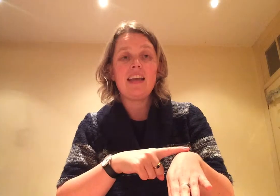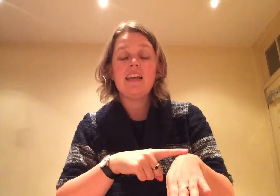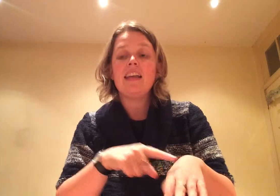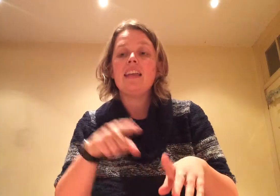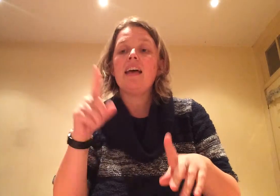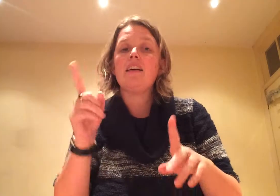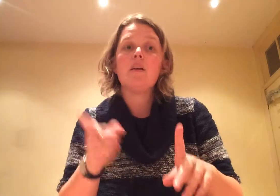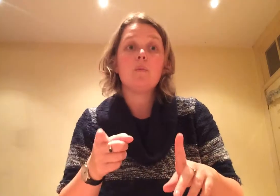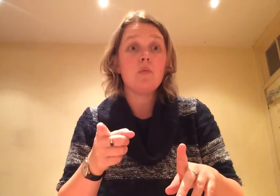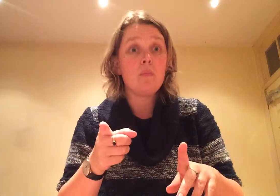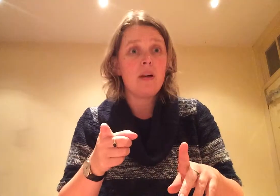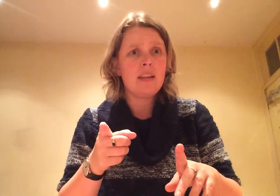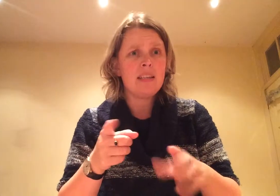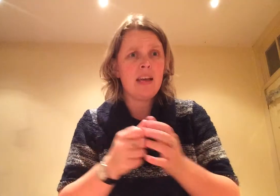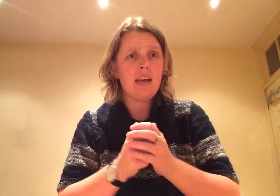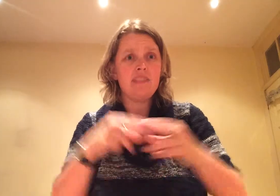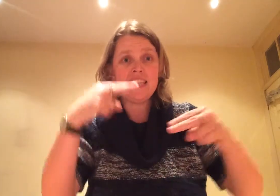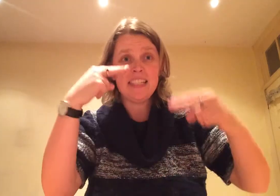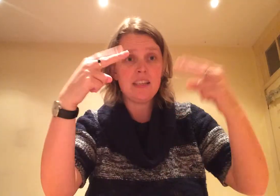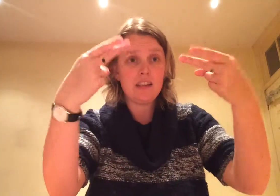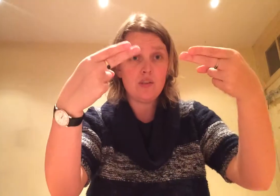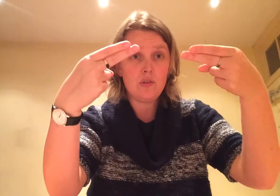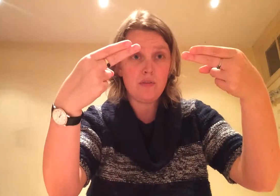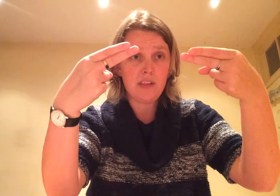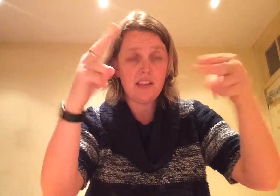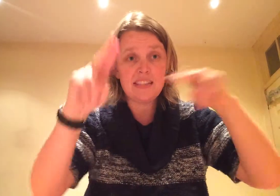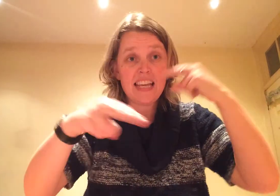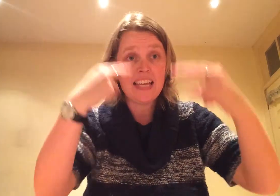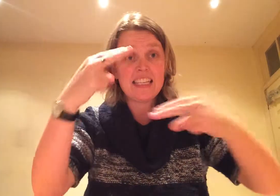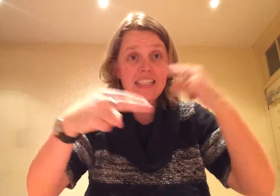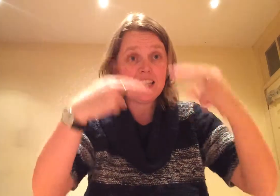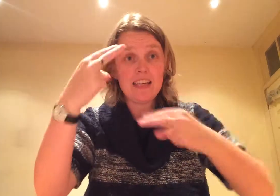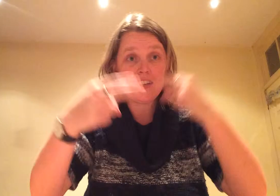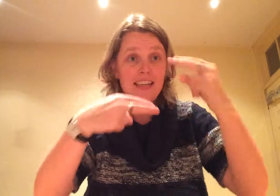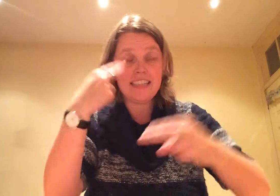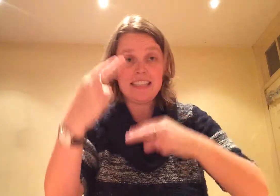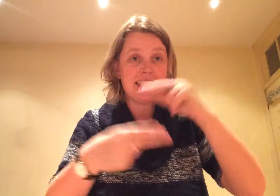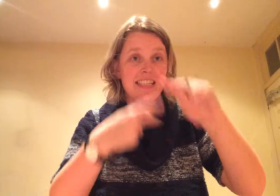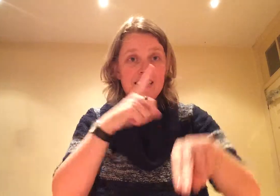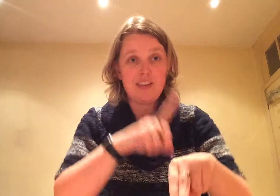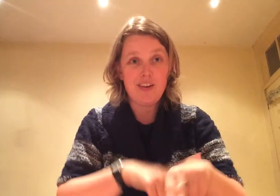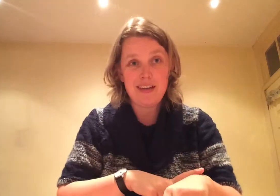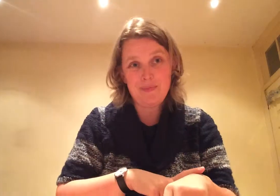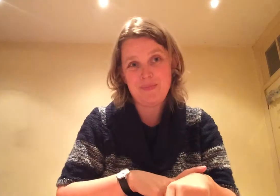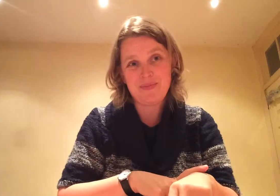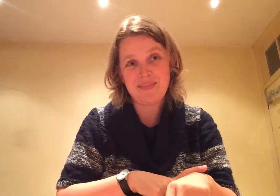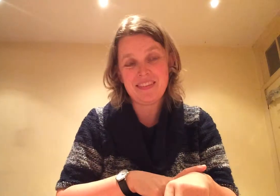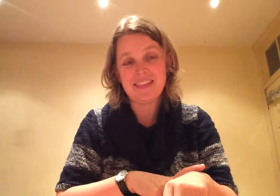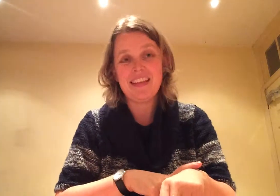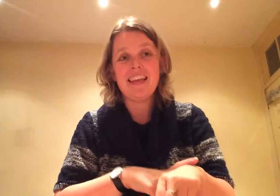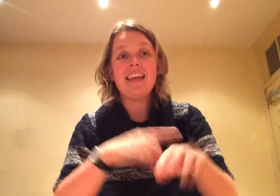Okay. You might have dinner, 2 fingers, dinner, it's dinner time.